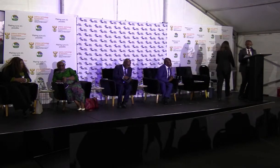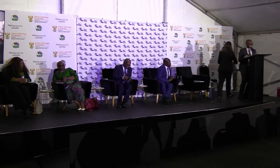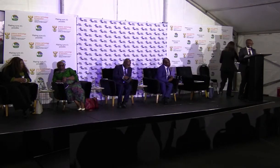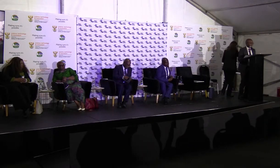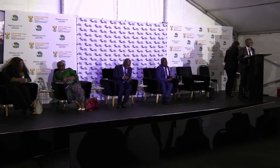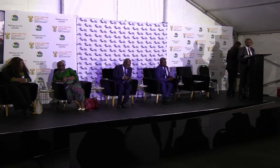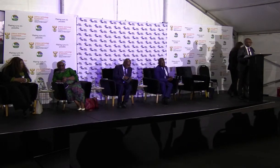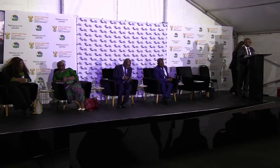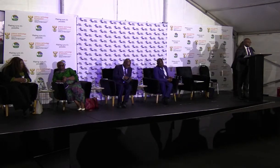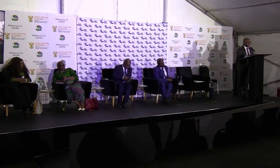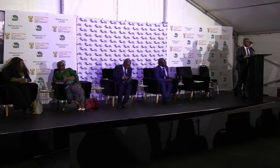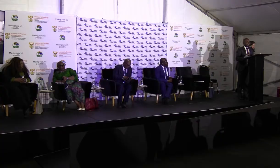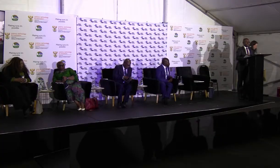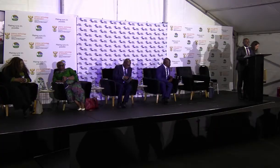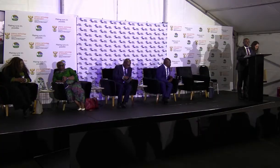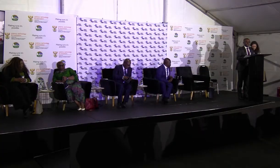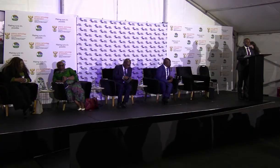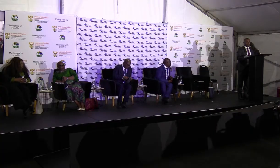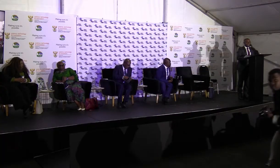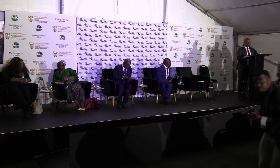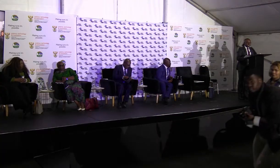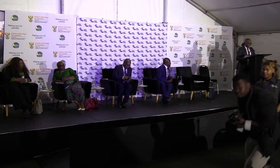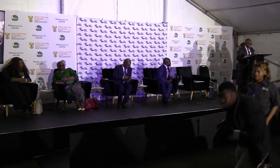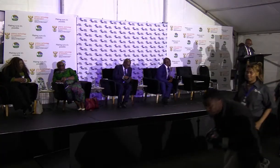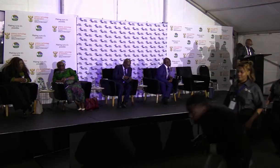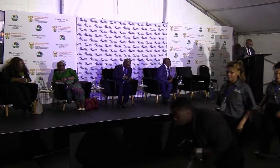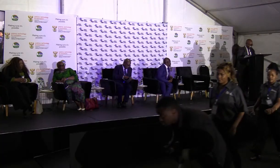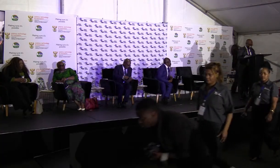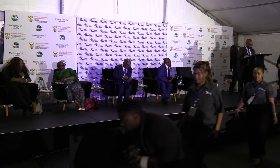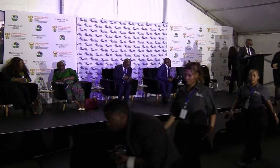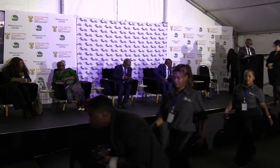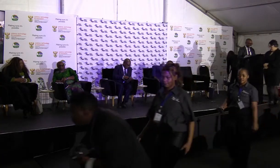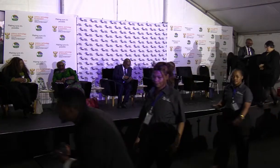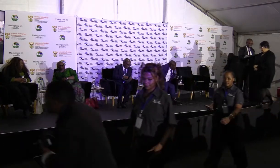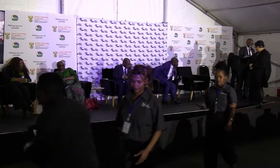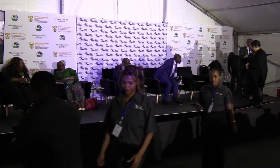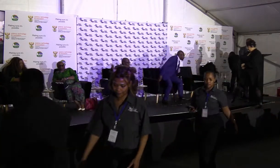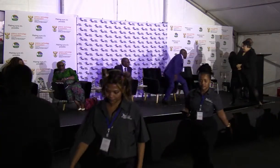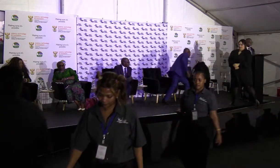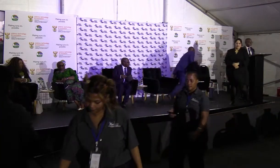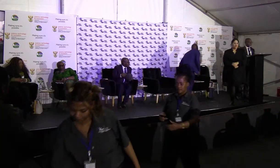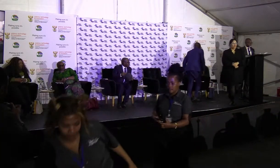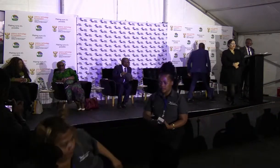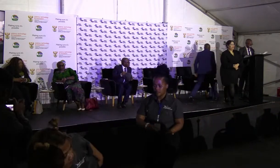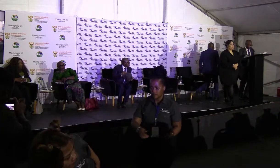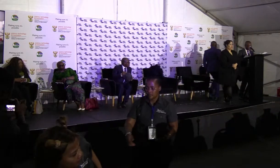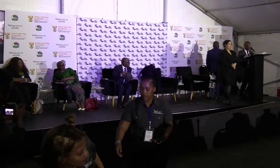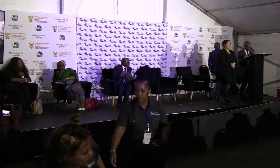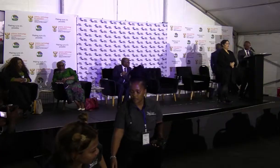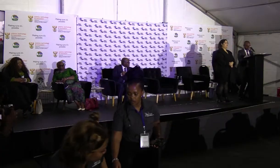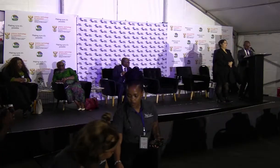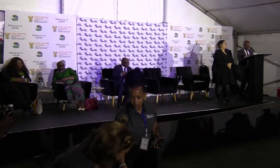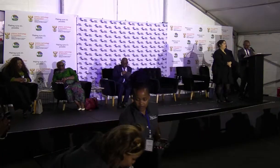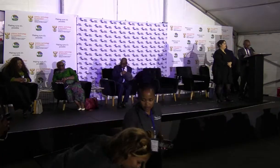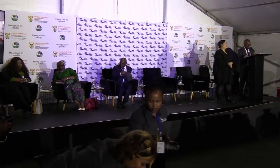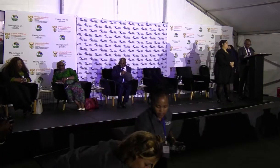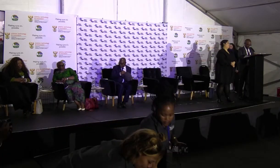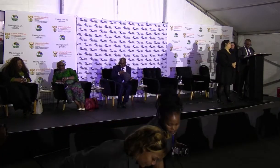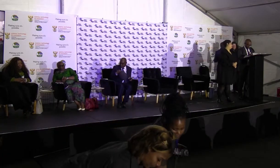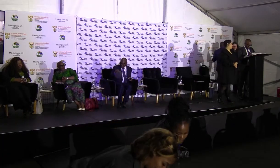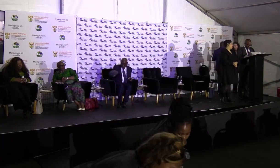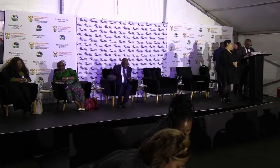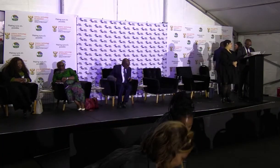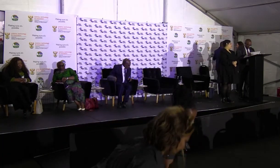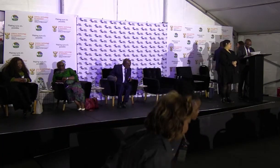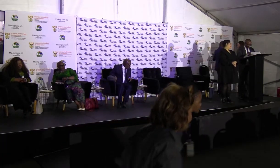Okay, thank you very much. Please let us just give ourselves